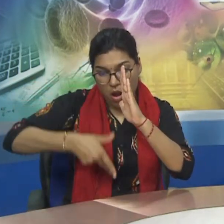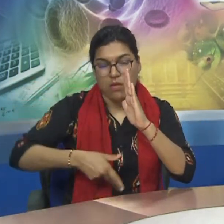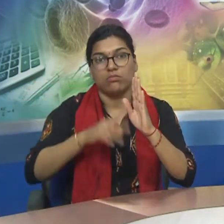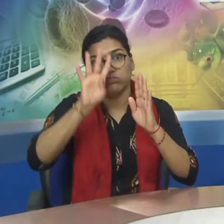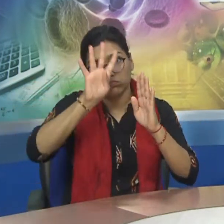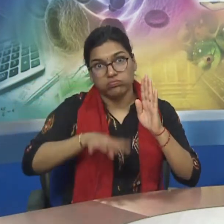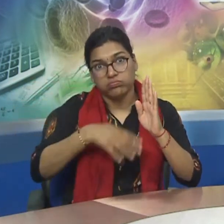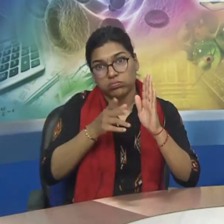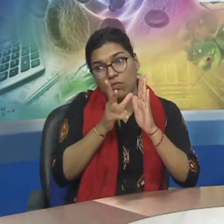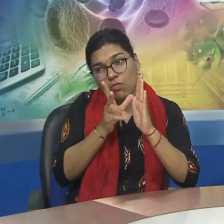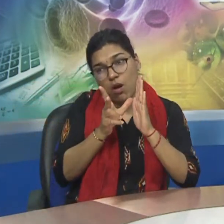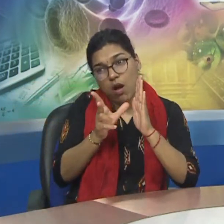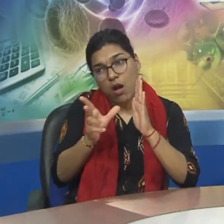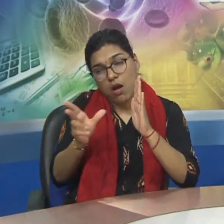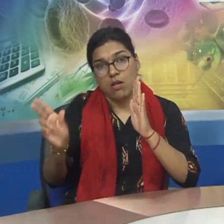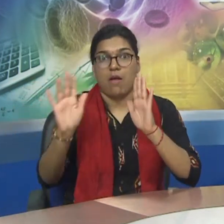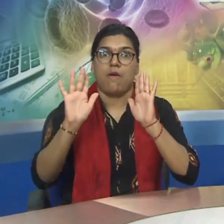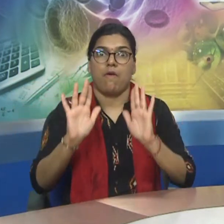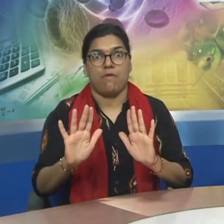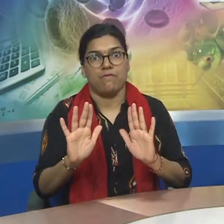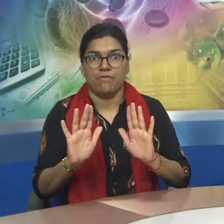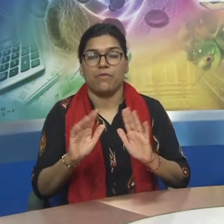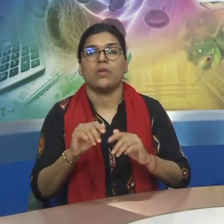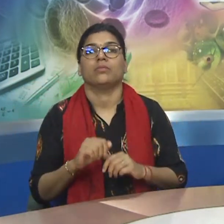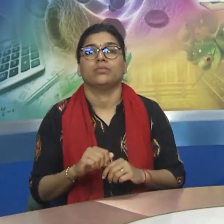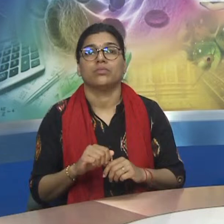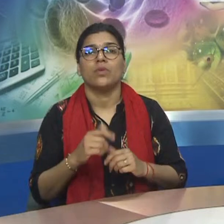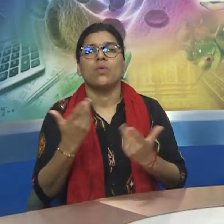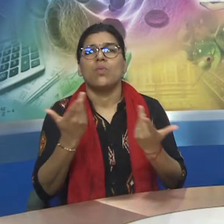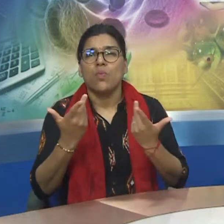and it can be used in different ways.